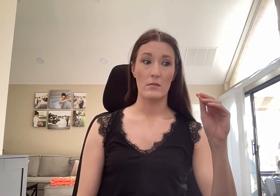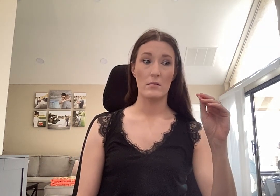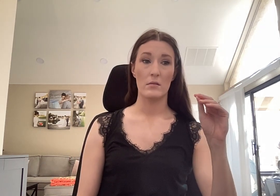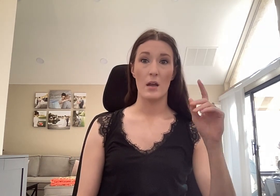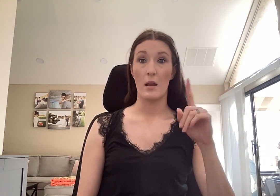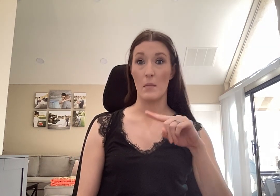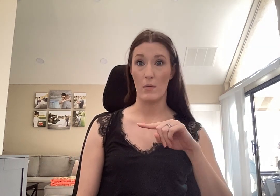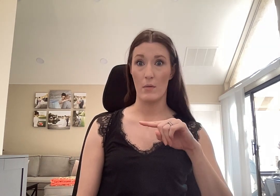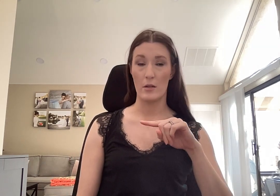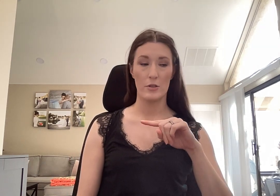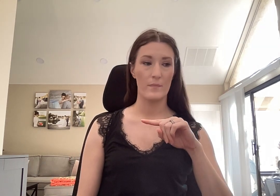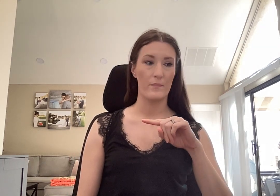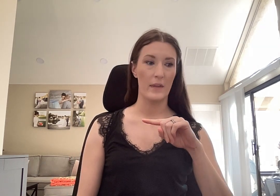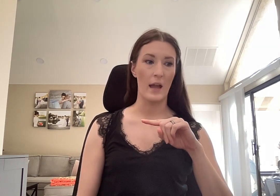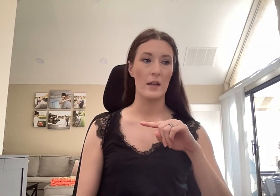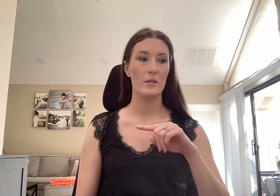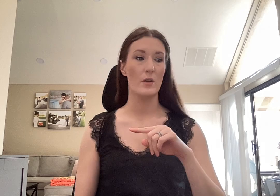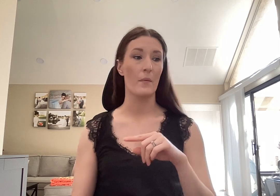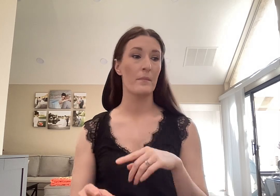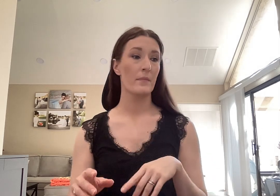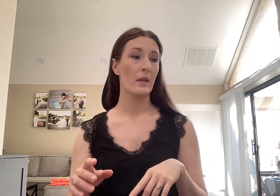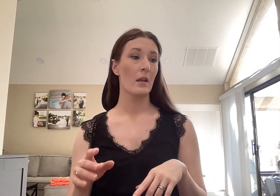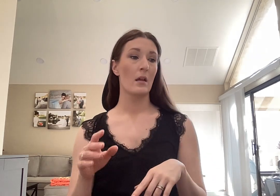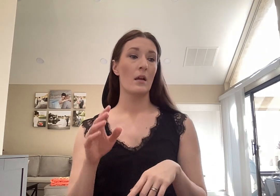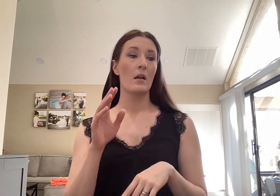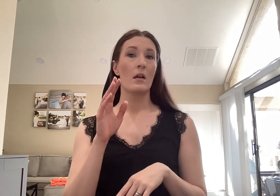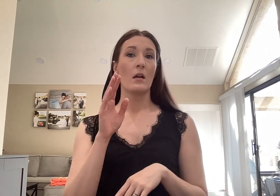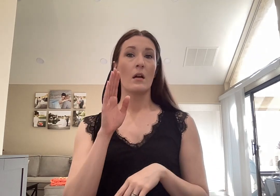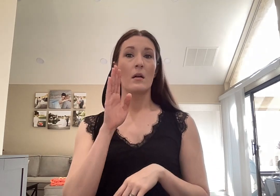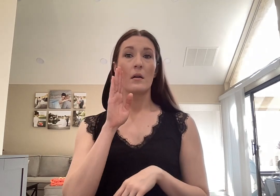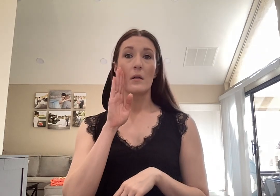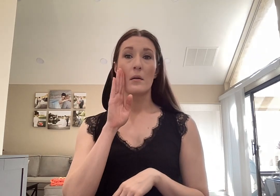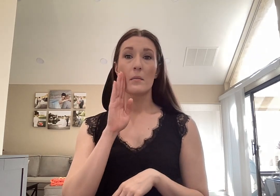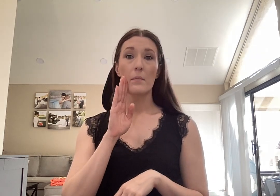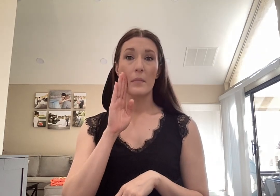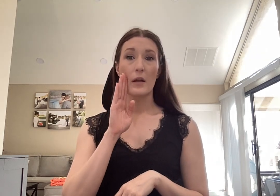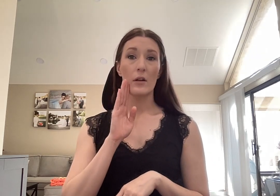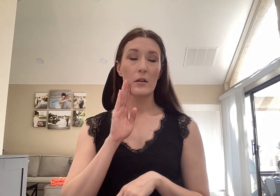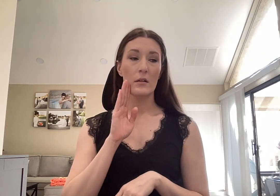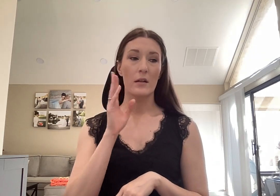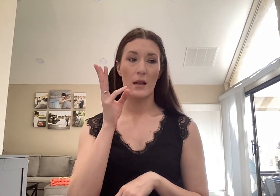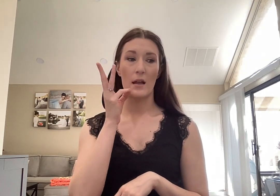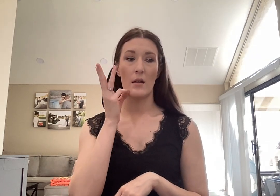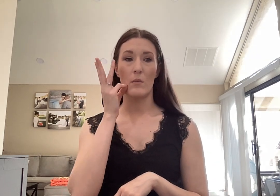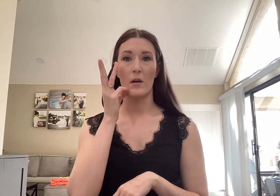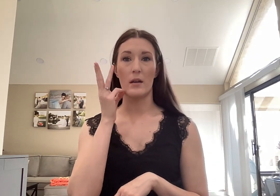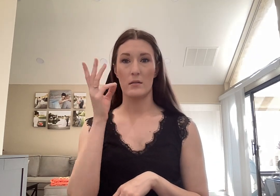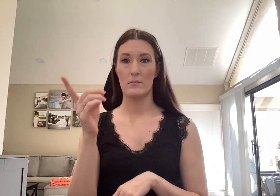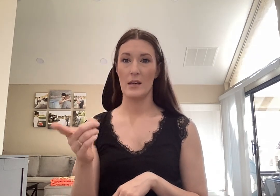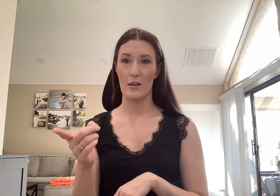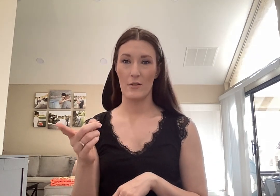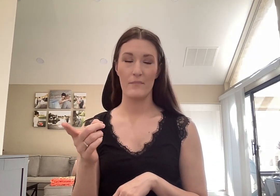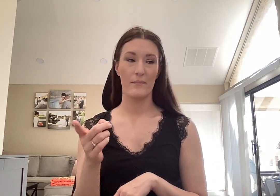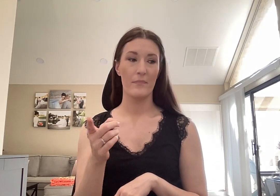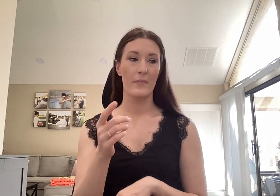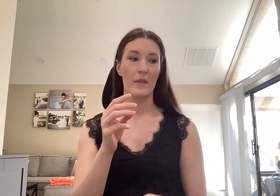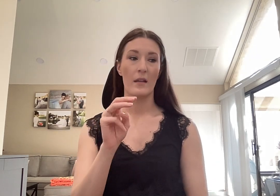and mouthwash. Okay, so beer and wine here.